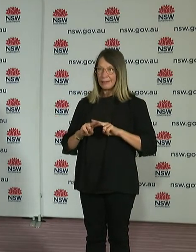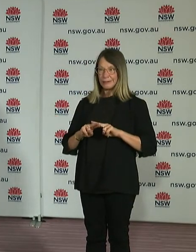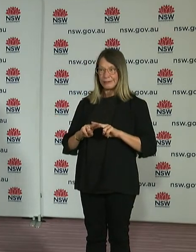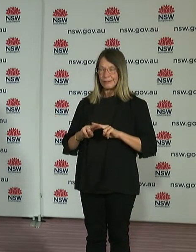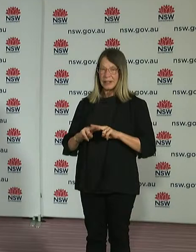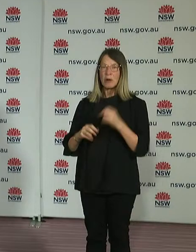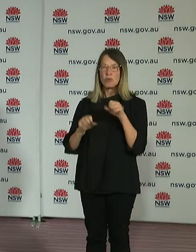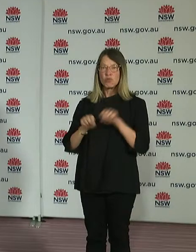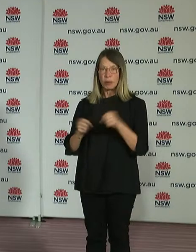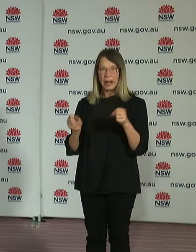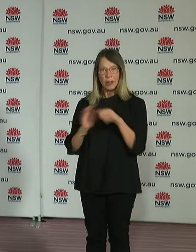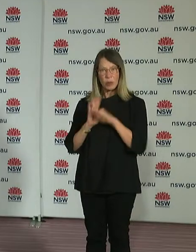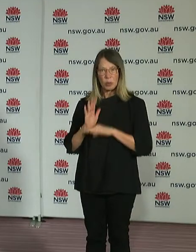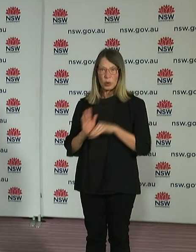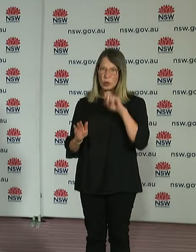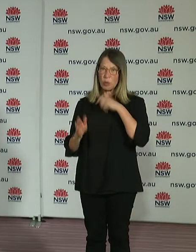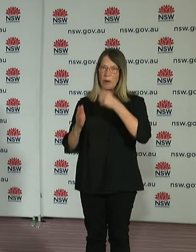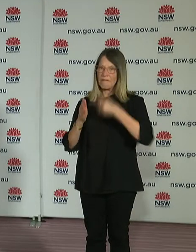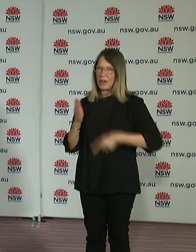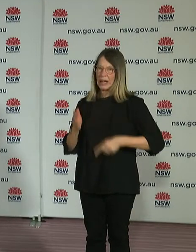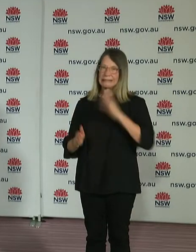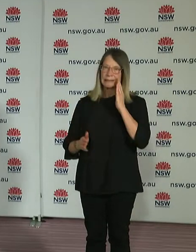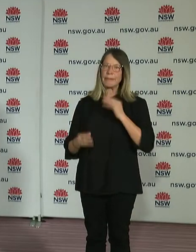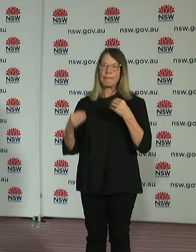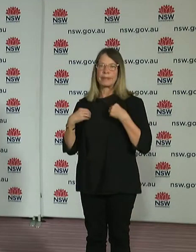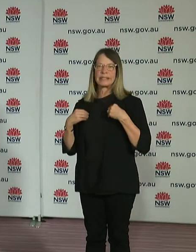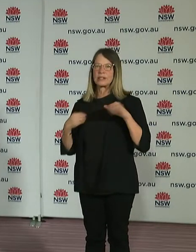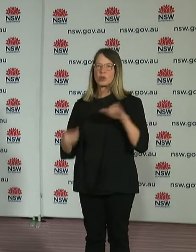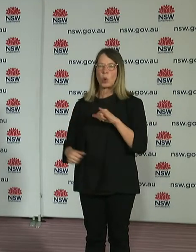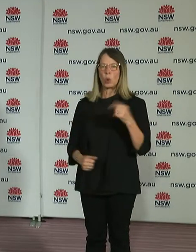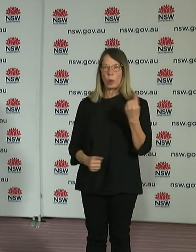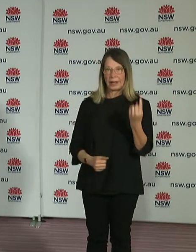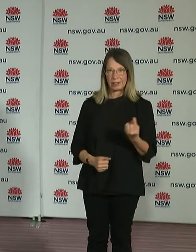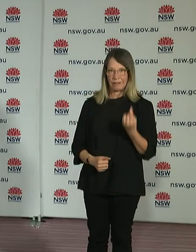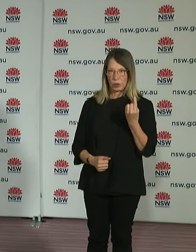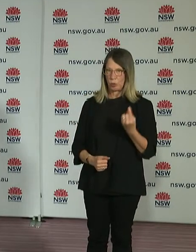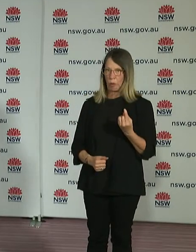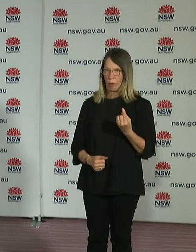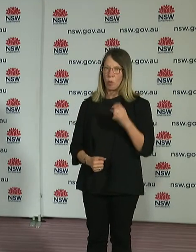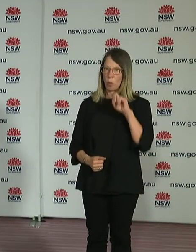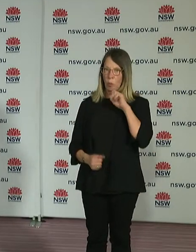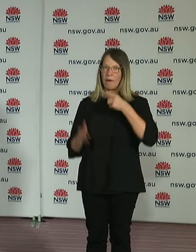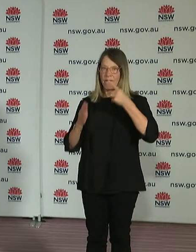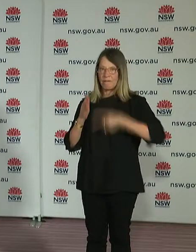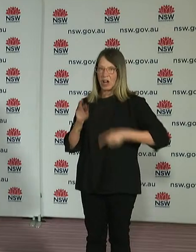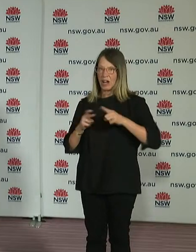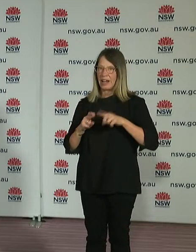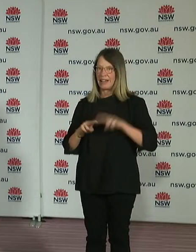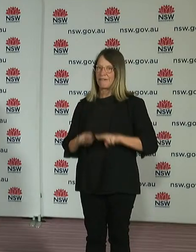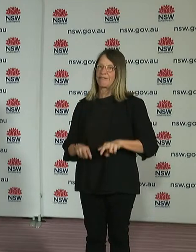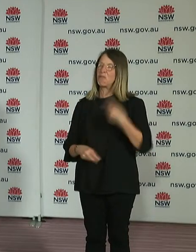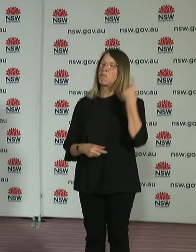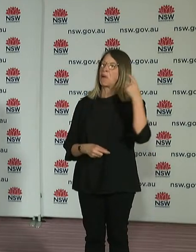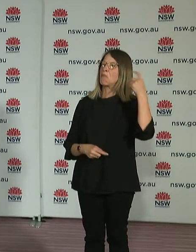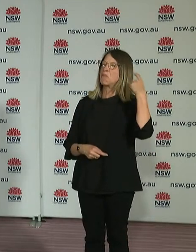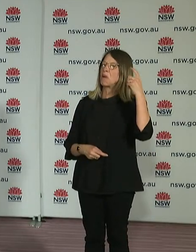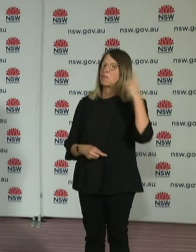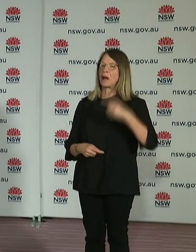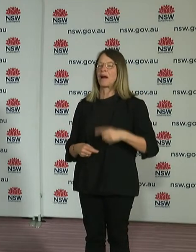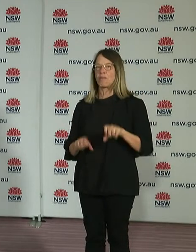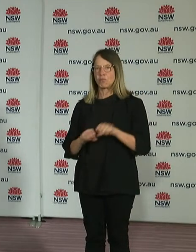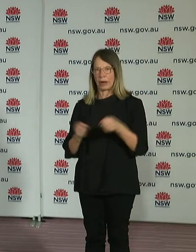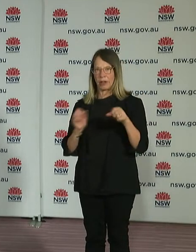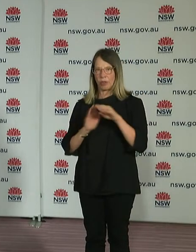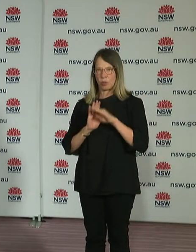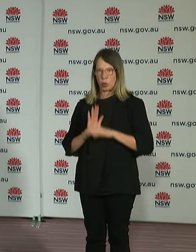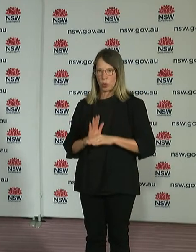for businesses, but there's also a degree of understanding. And when our regulators pre-Delta went round to businesses, on average, we